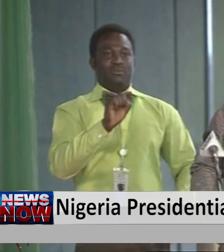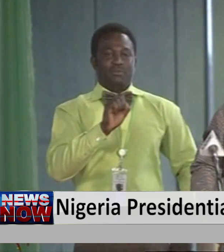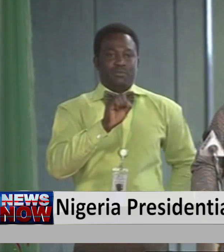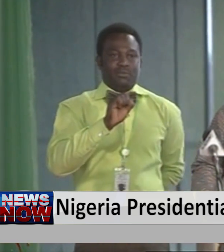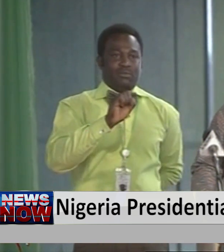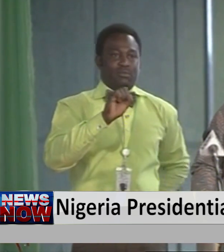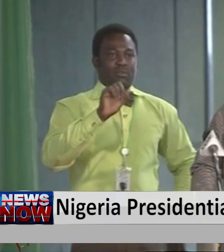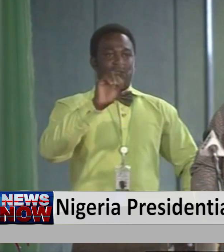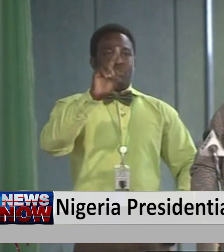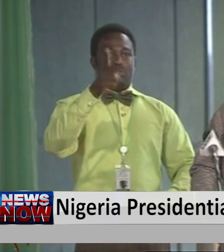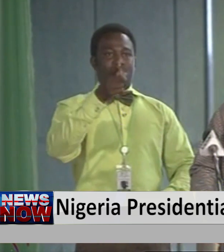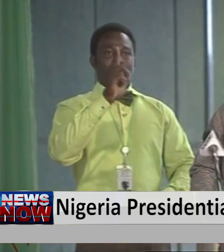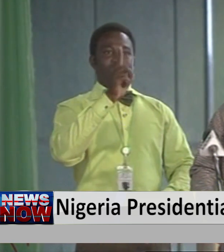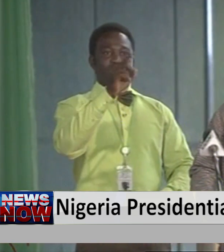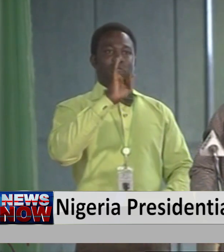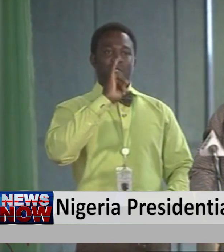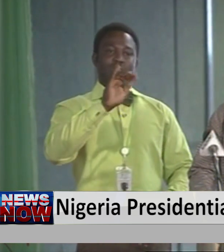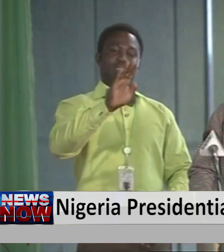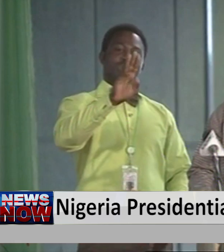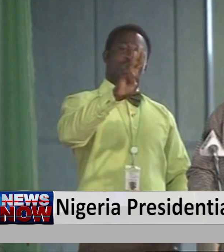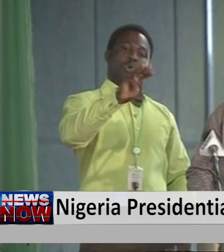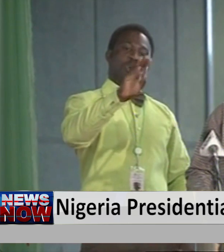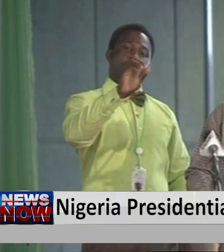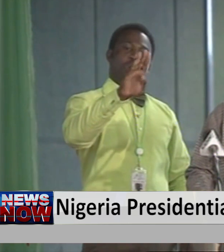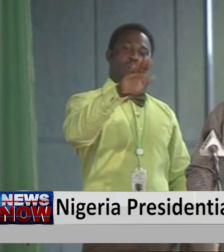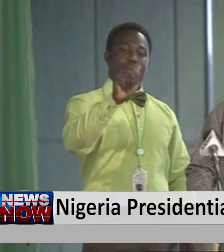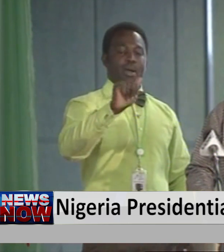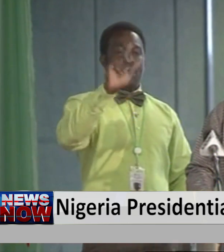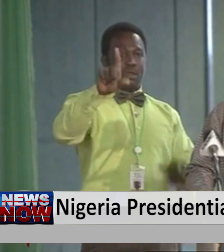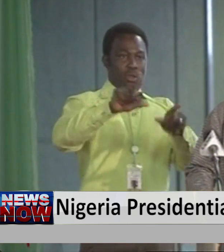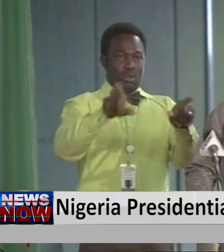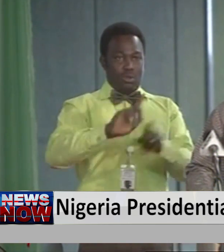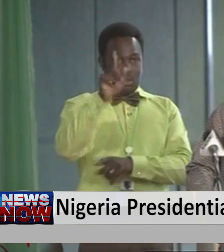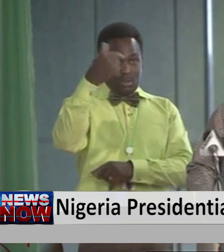The second one is Moba local government,